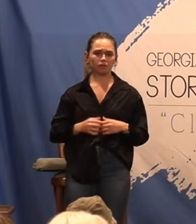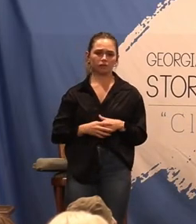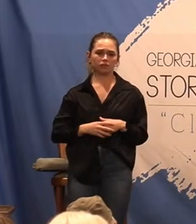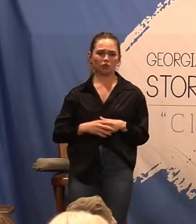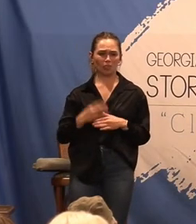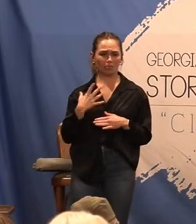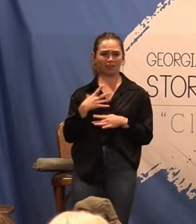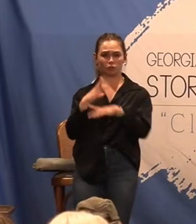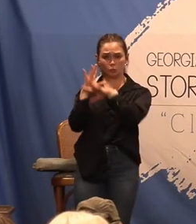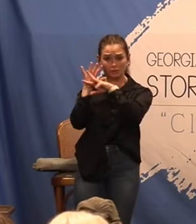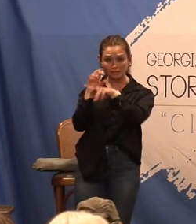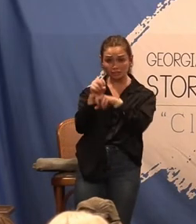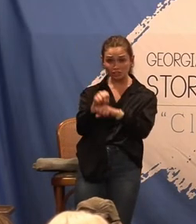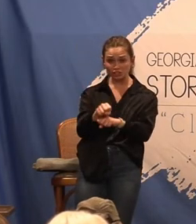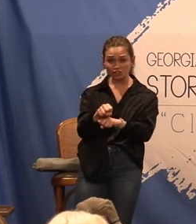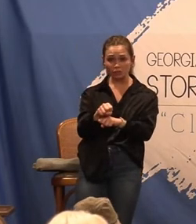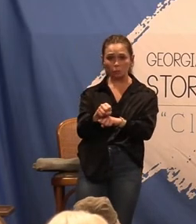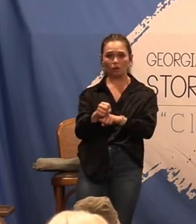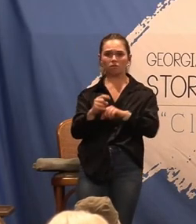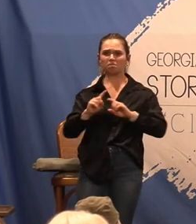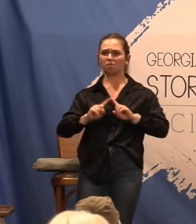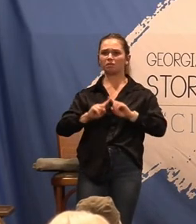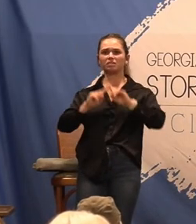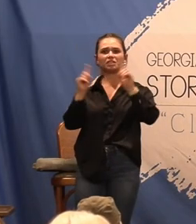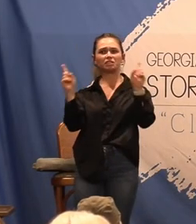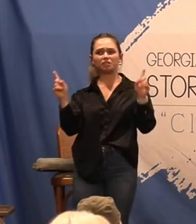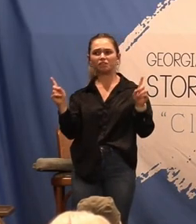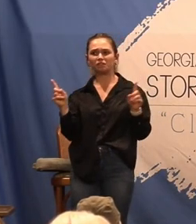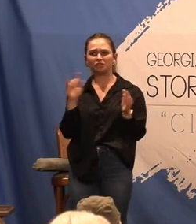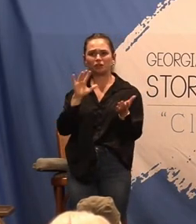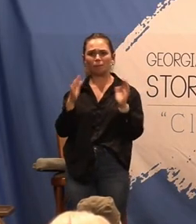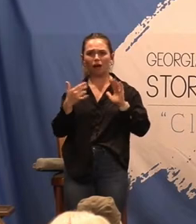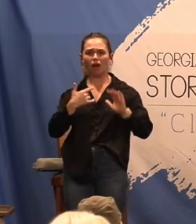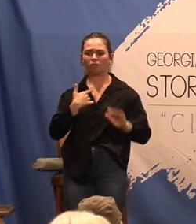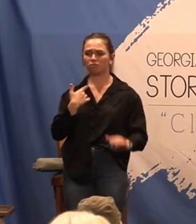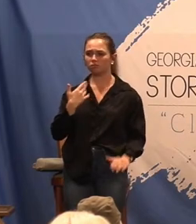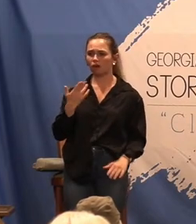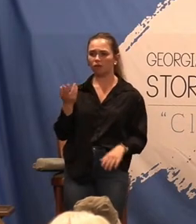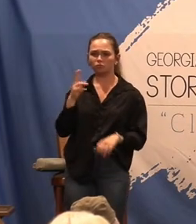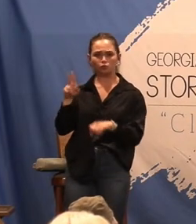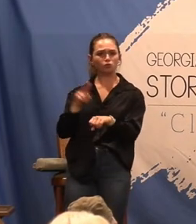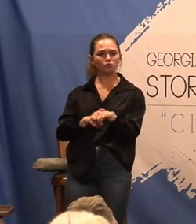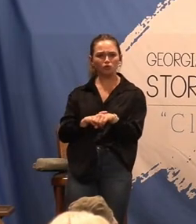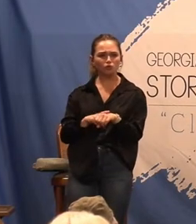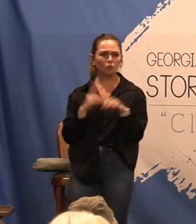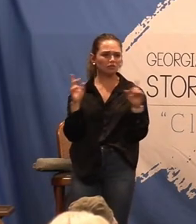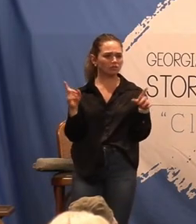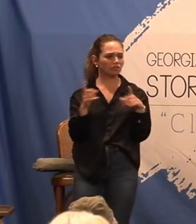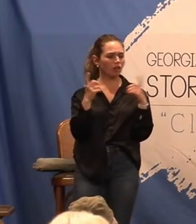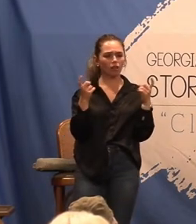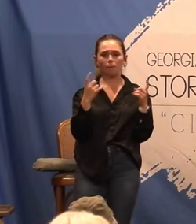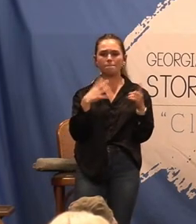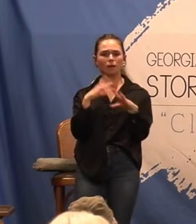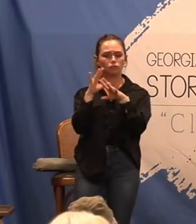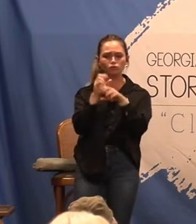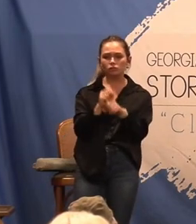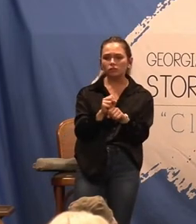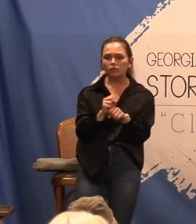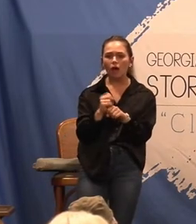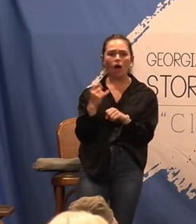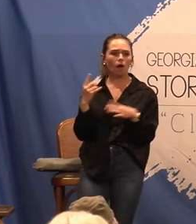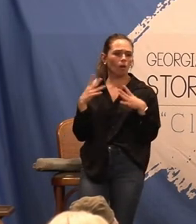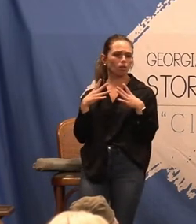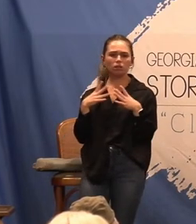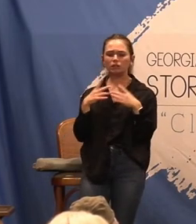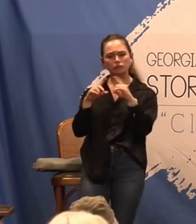even the traditions were different than the way that I was used to celebrate traditions and celebrate